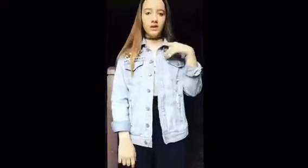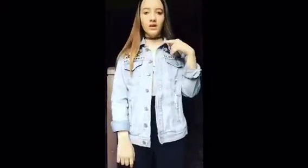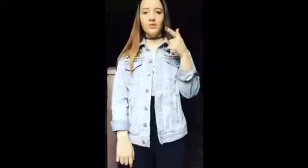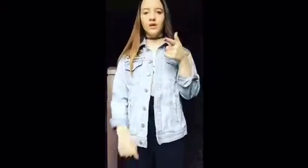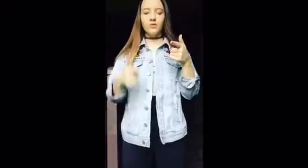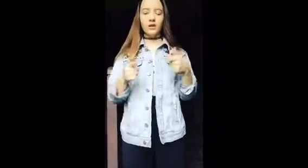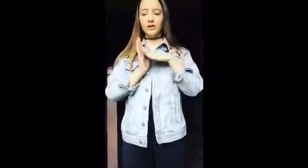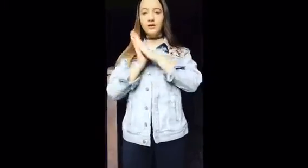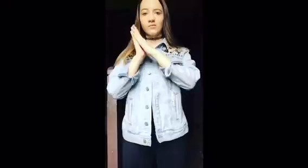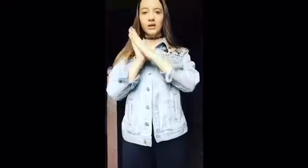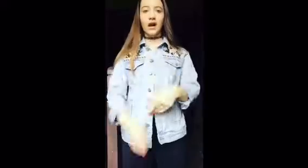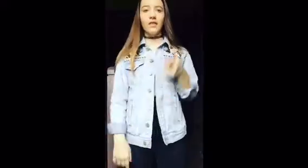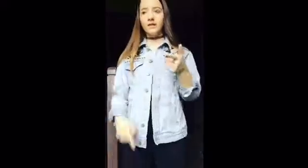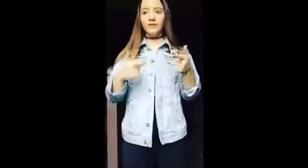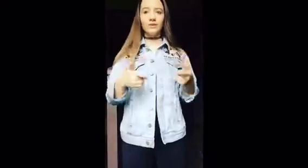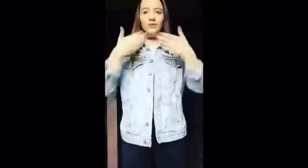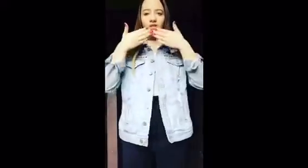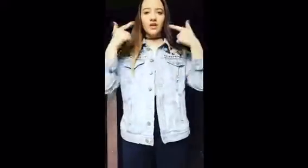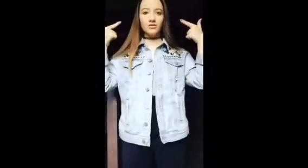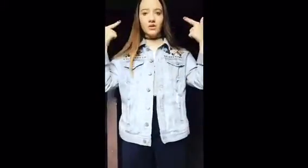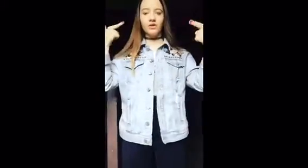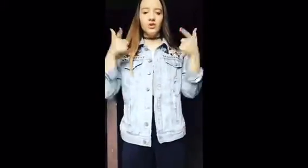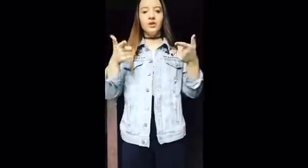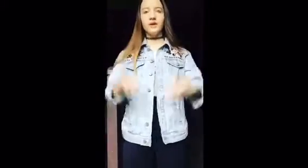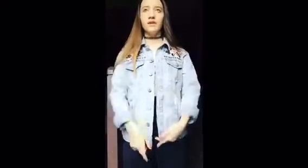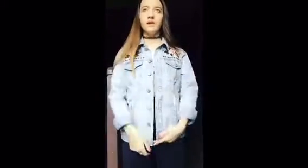ill. When you cannot sleep at night, that's when you know shit is real. You don't even need a